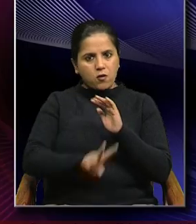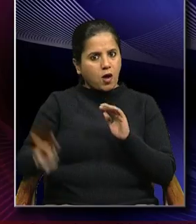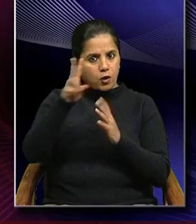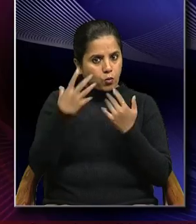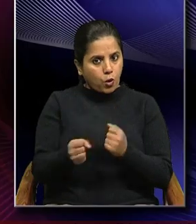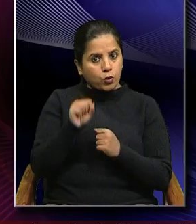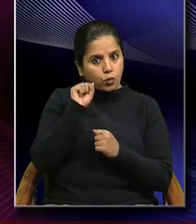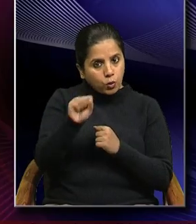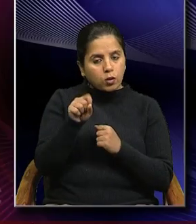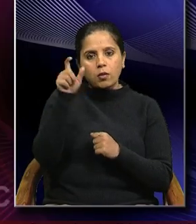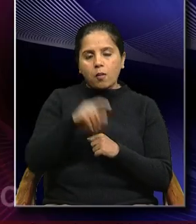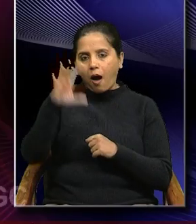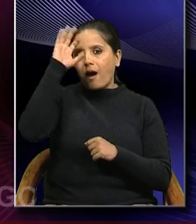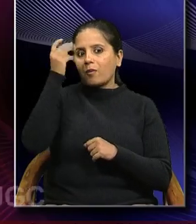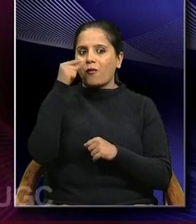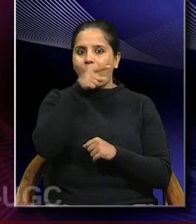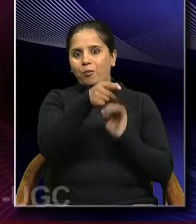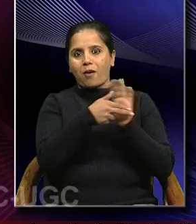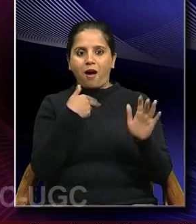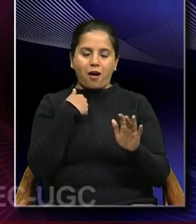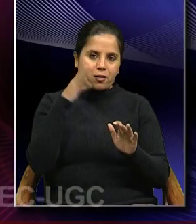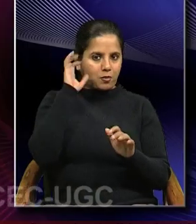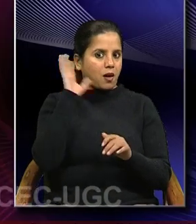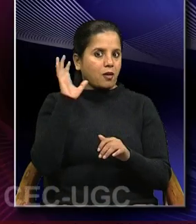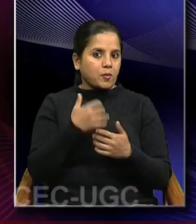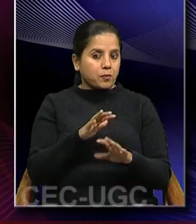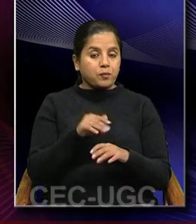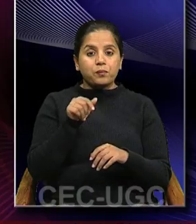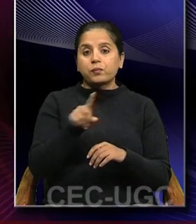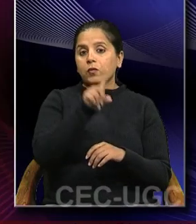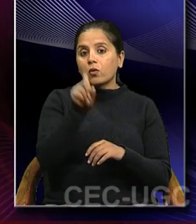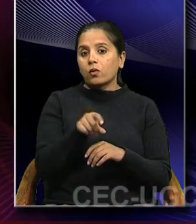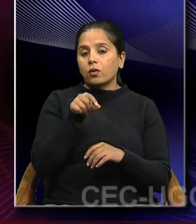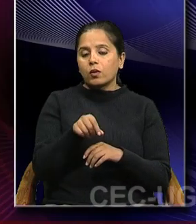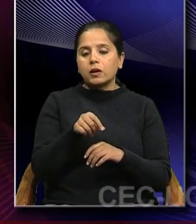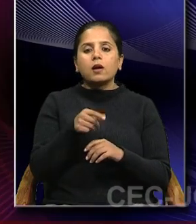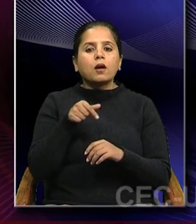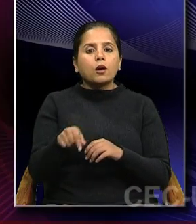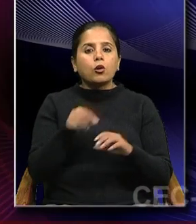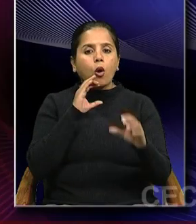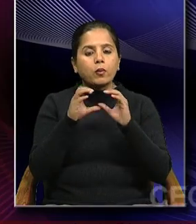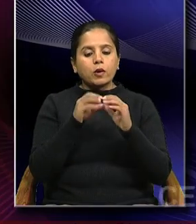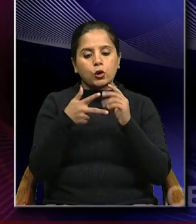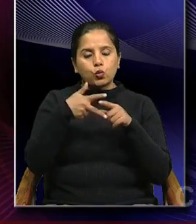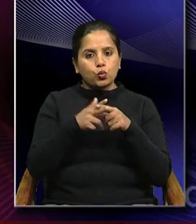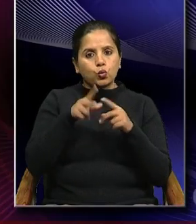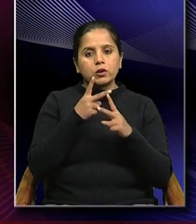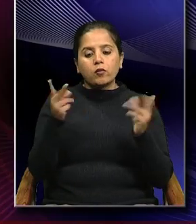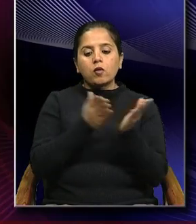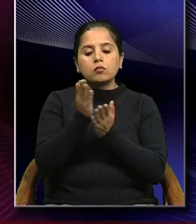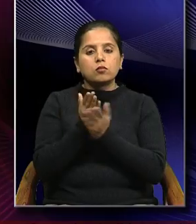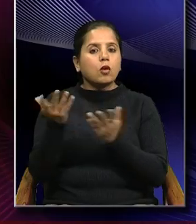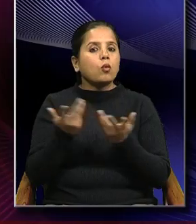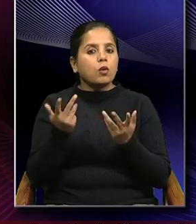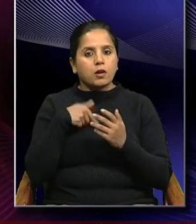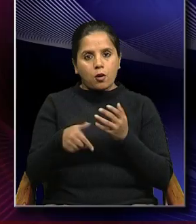your particular product or particular brand. Now, the question comes, what are the different communication tools which we are using in